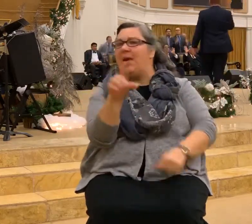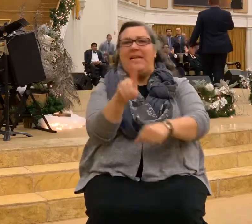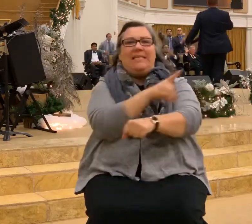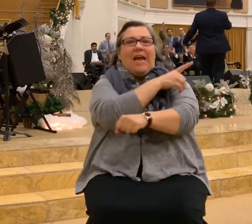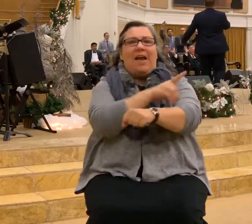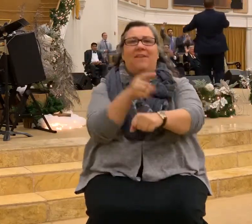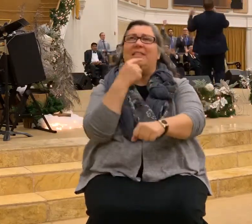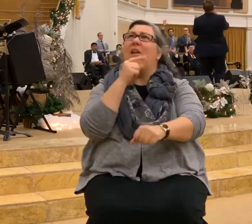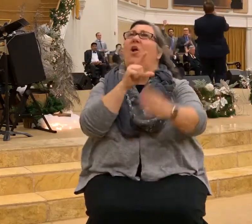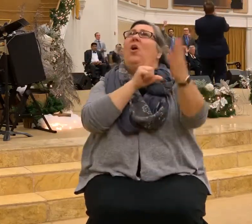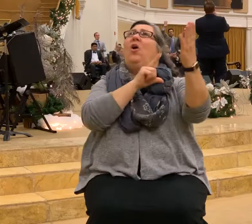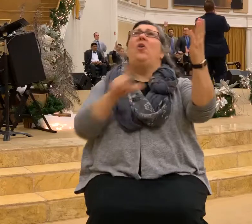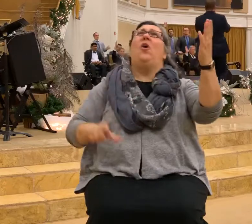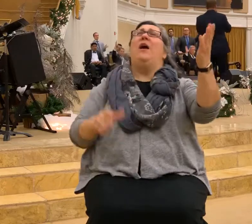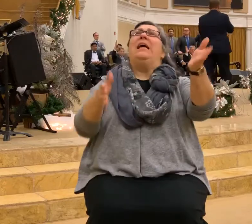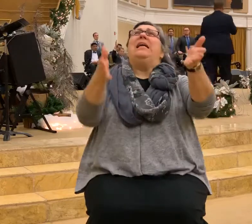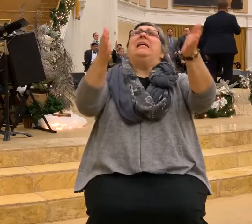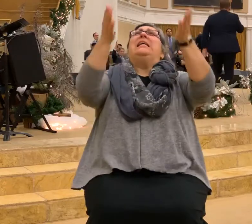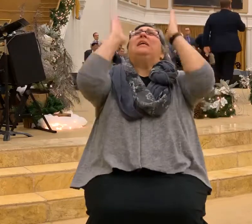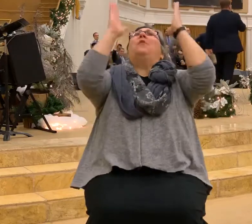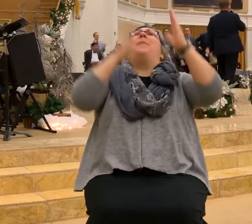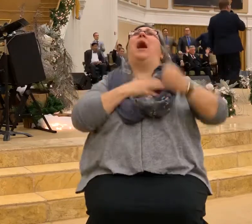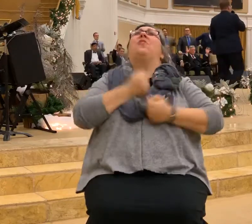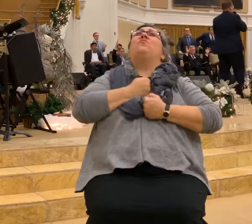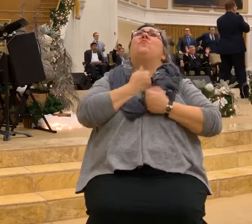when he said, "Hear my cry.